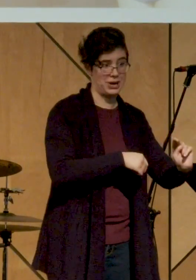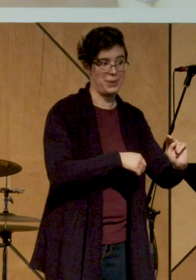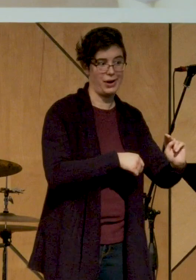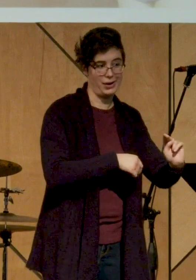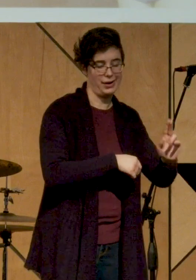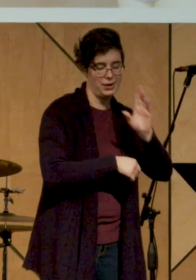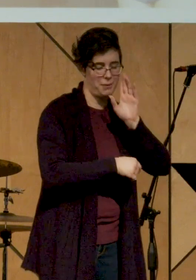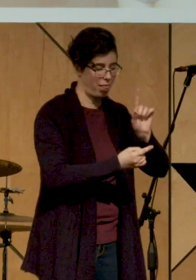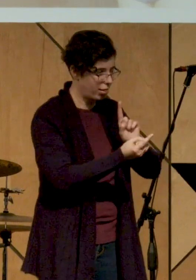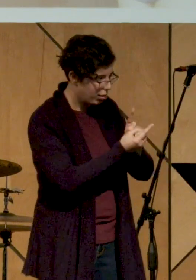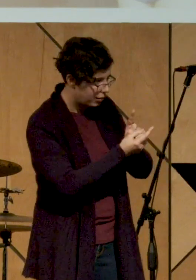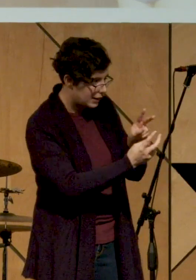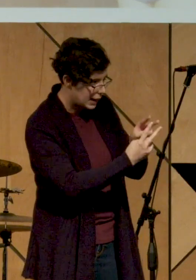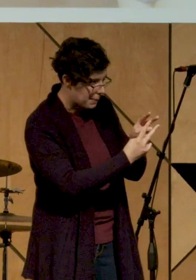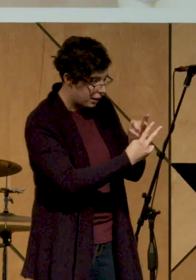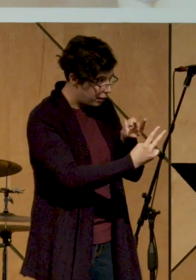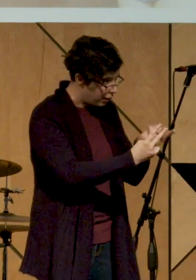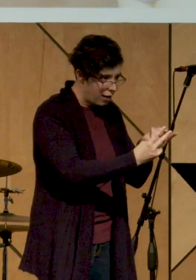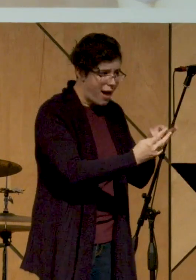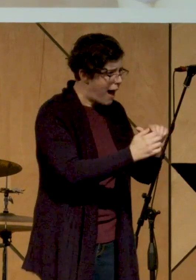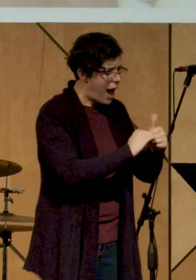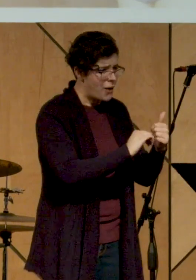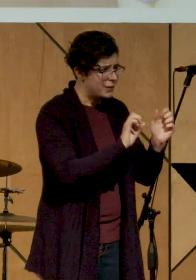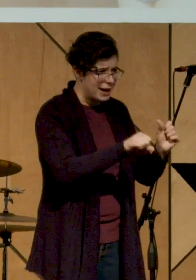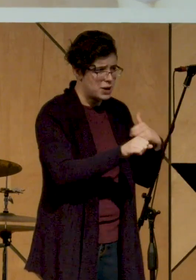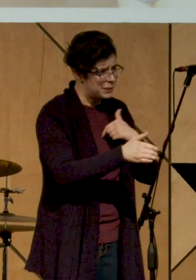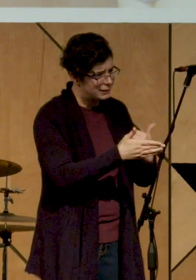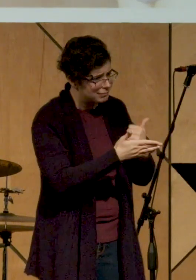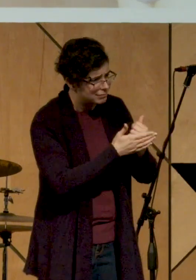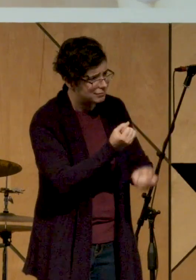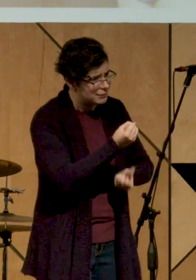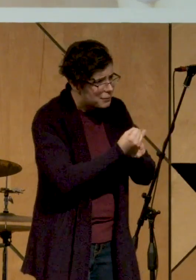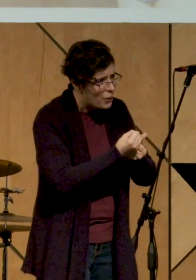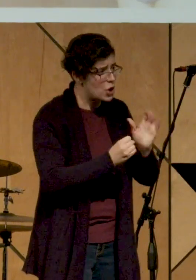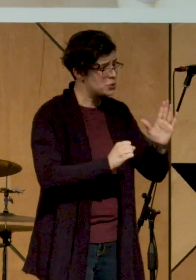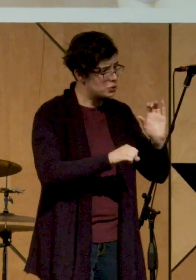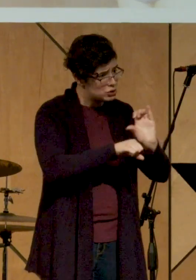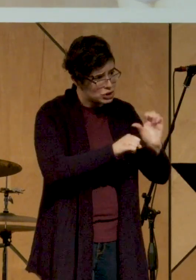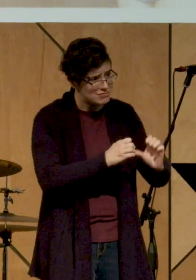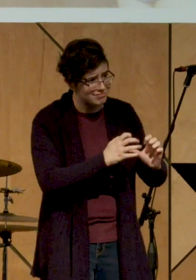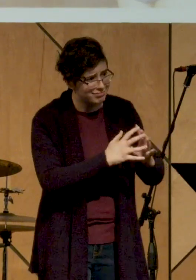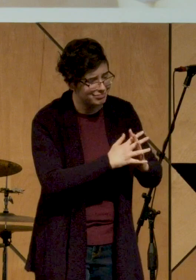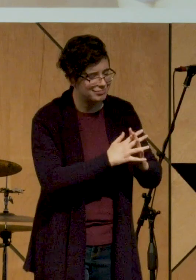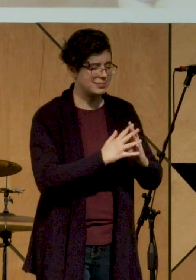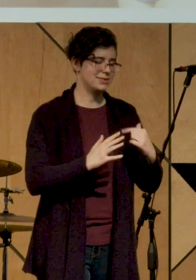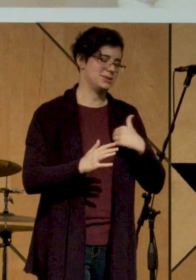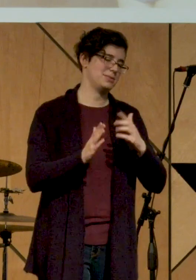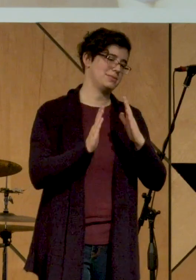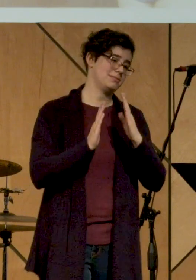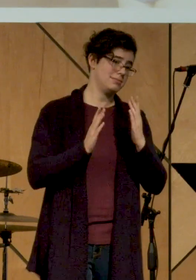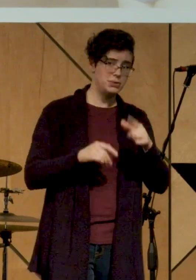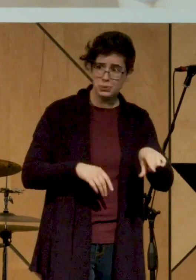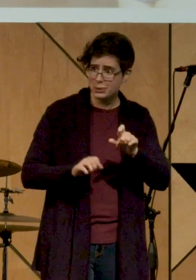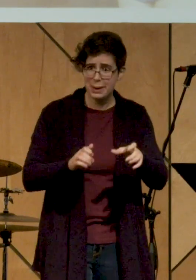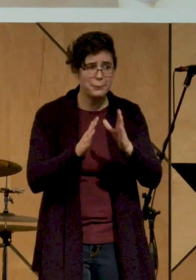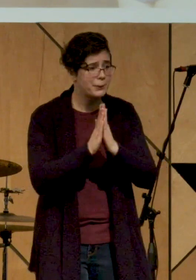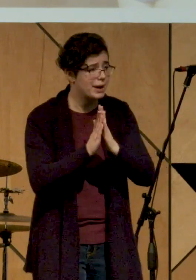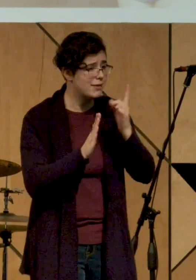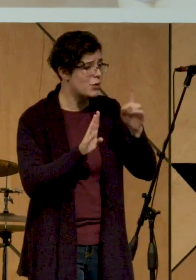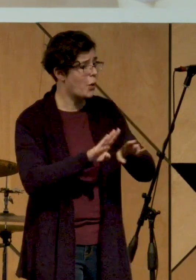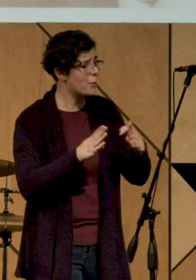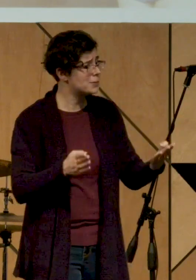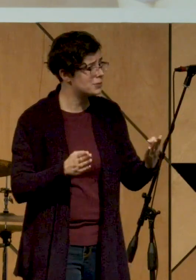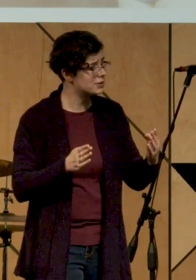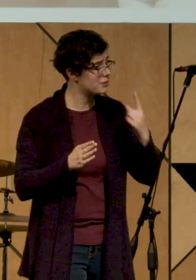find out what they're doing, and see how we can pour fuel on the fire as we pray for open doors for the word in